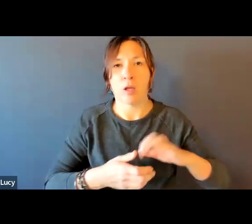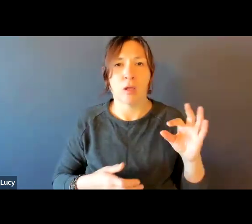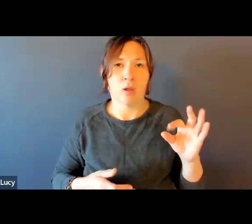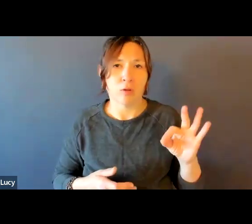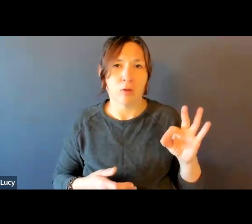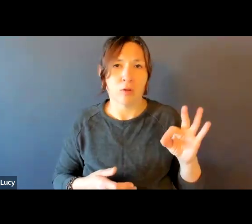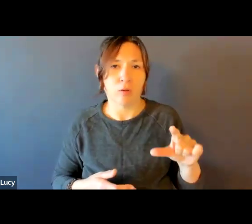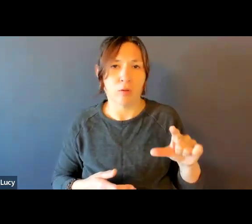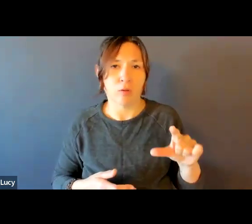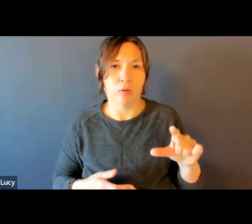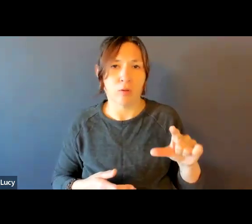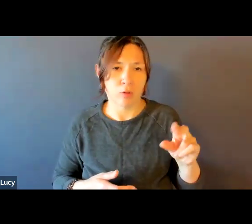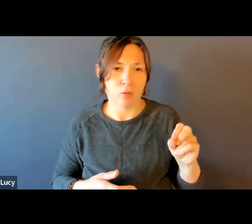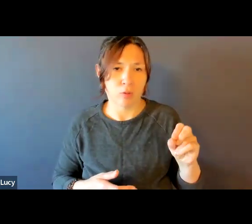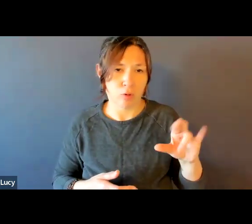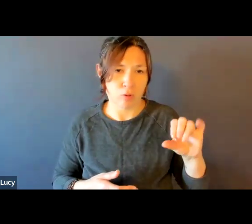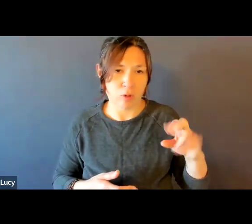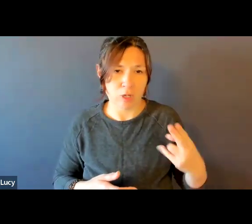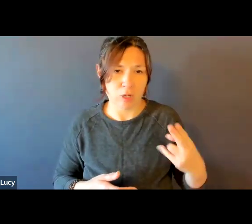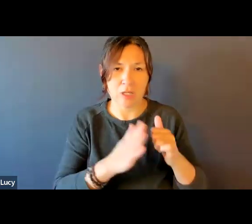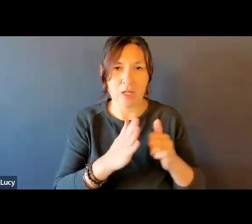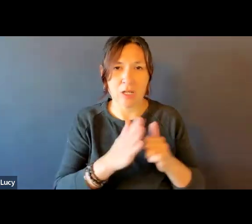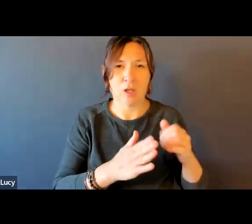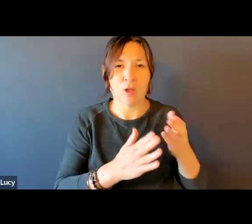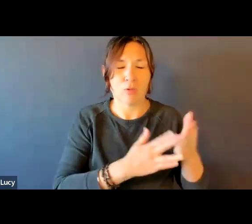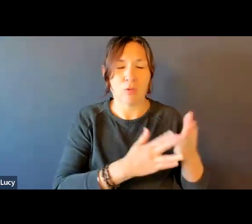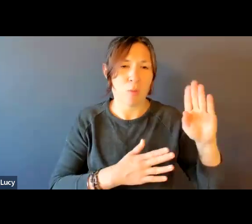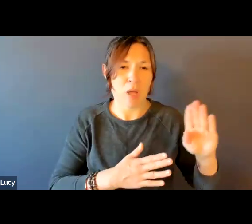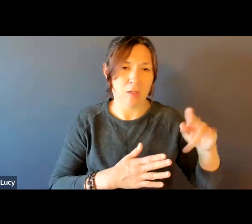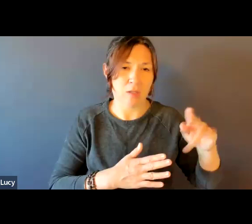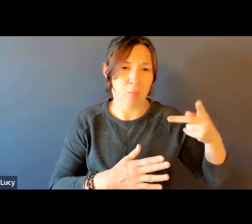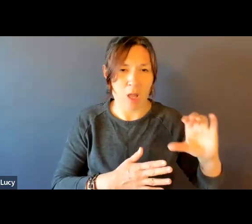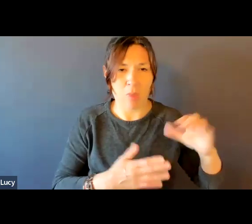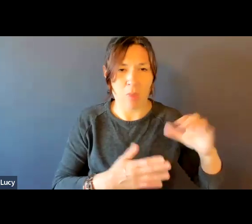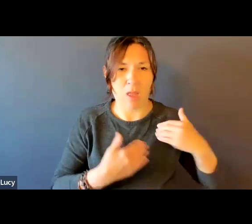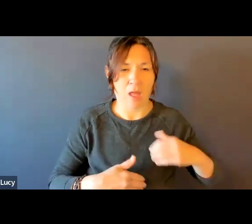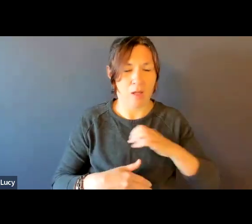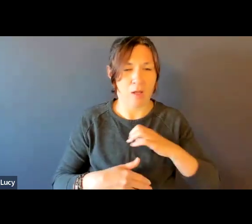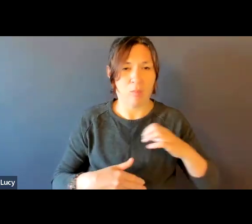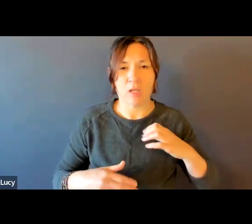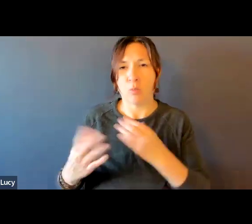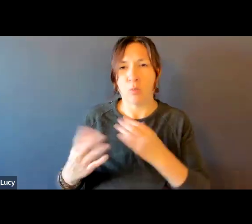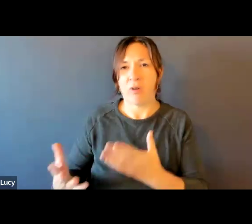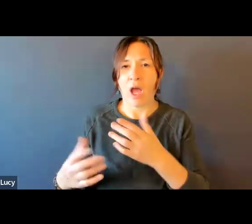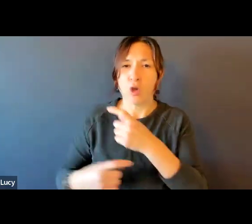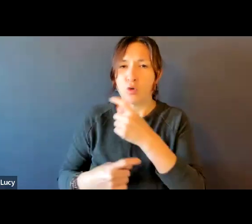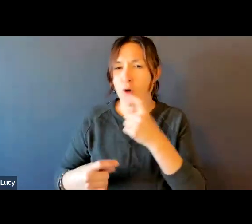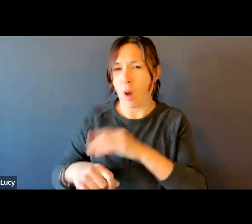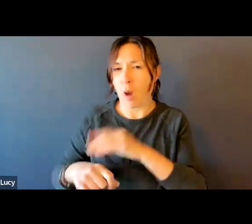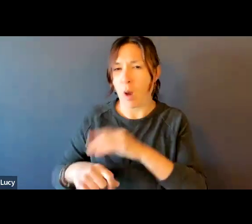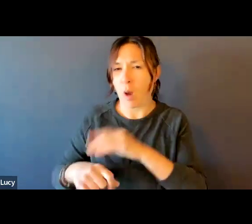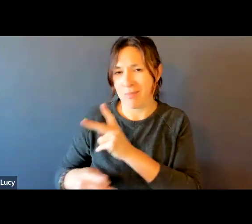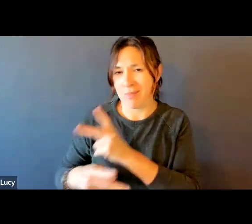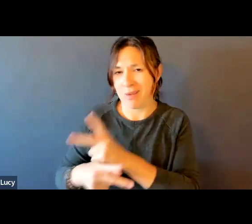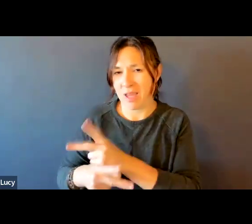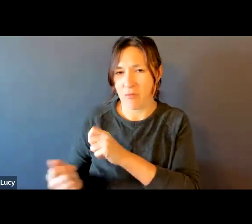Boston Public Health Commission to provide trauma-informed care to all members of the school community. We celebrate that there are